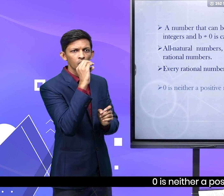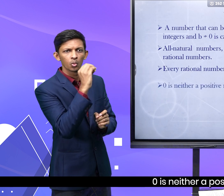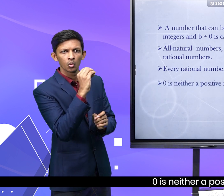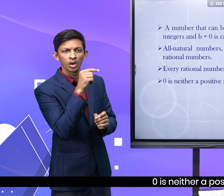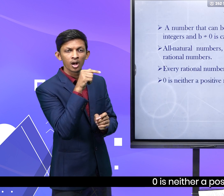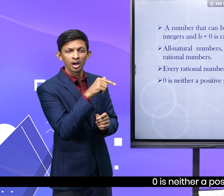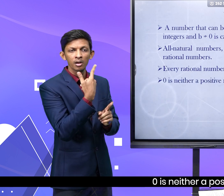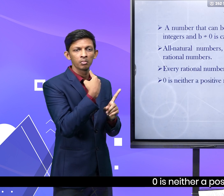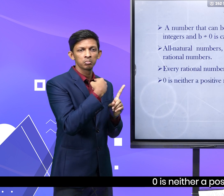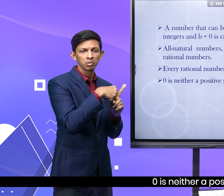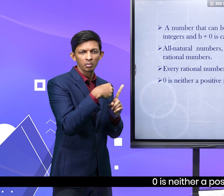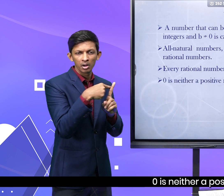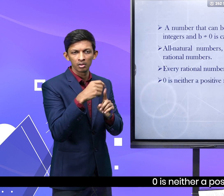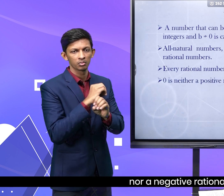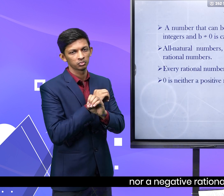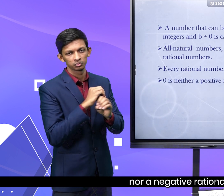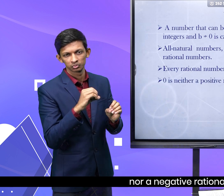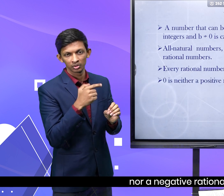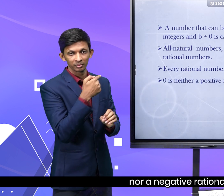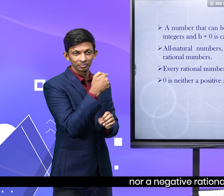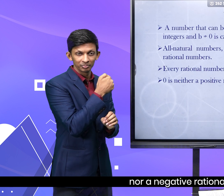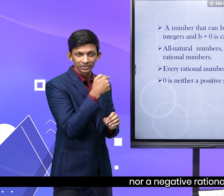0 is neither a positive nor a negative rational number.